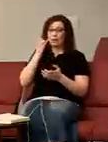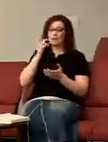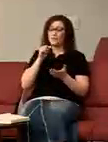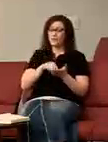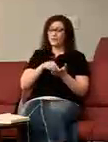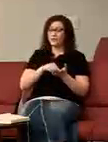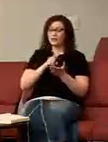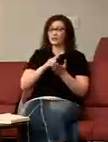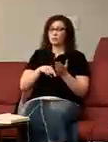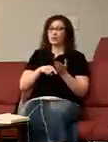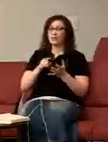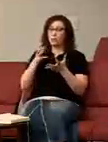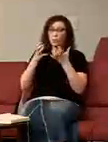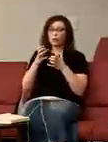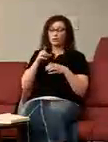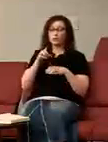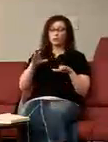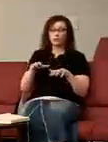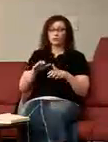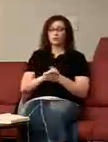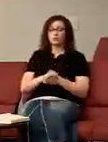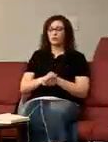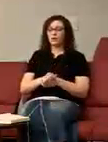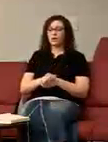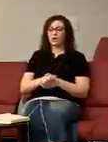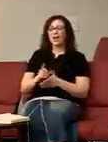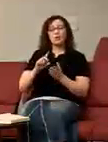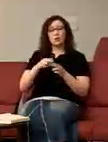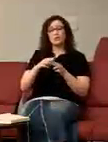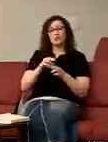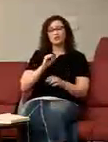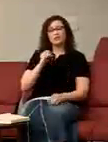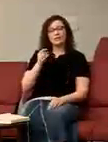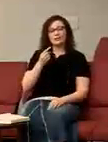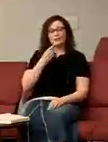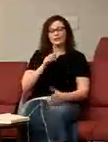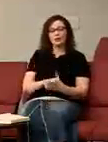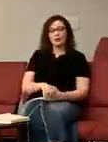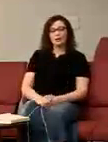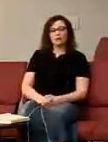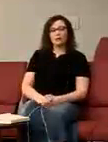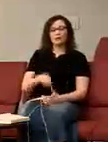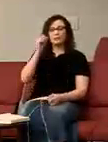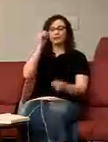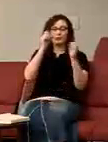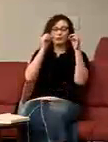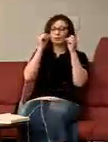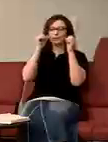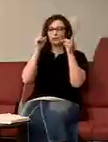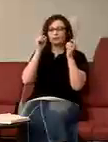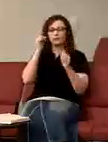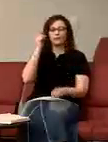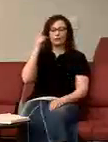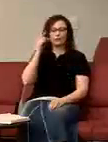And as soon as I said, I'll do it, it's like, click, click, click, click, click. Everything just went. And I was even